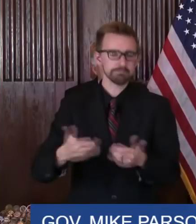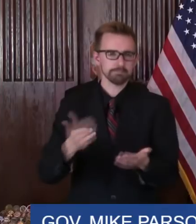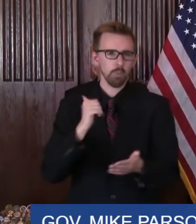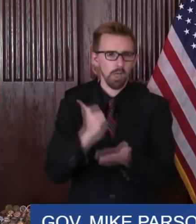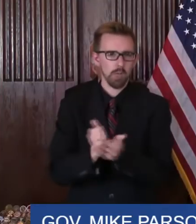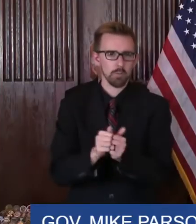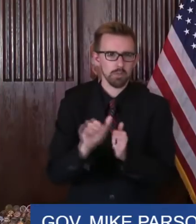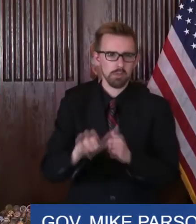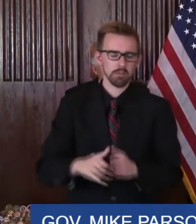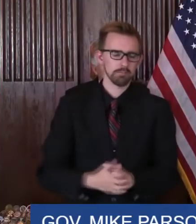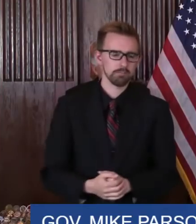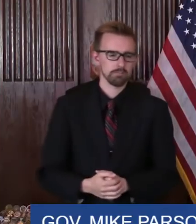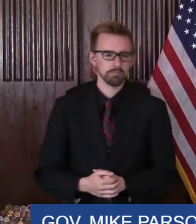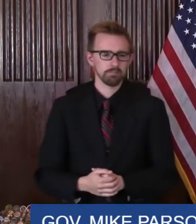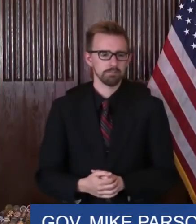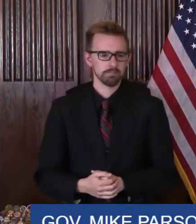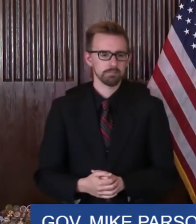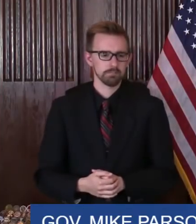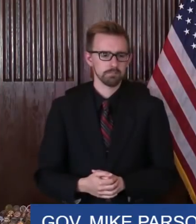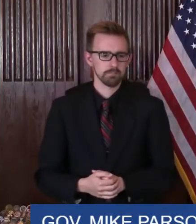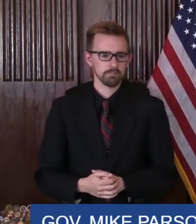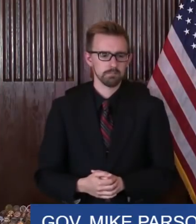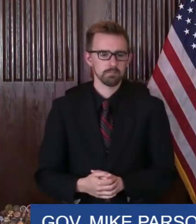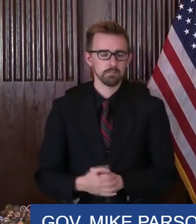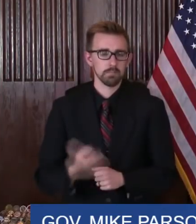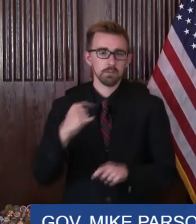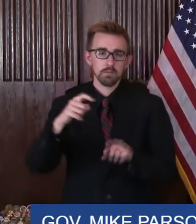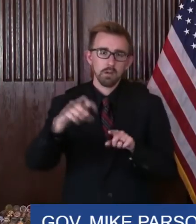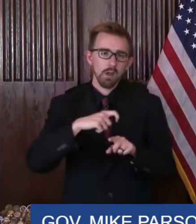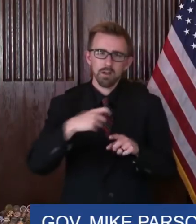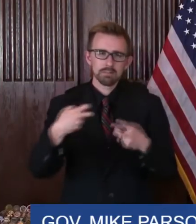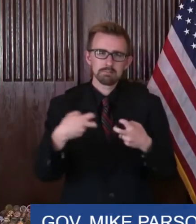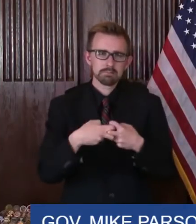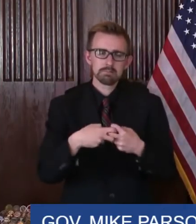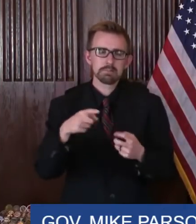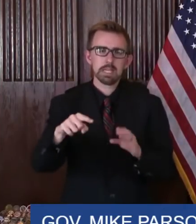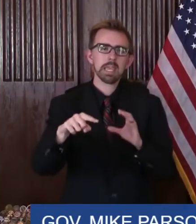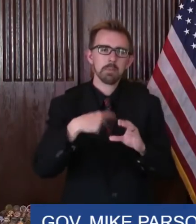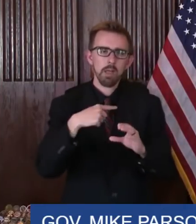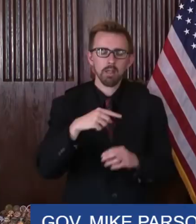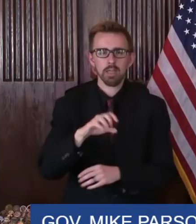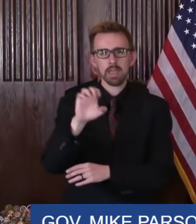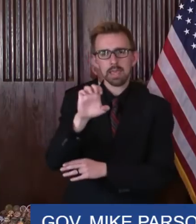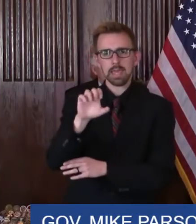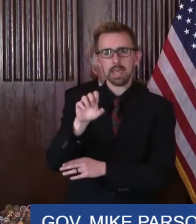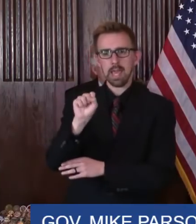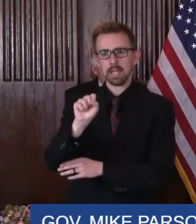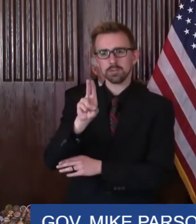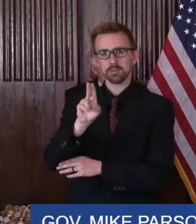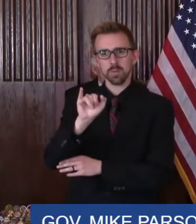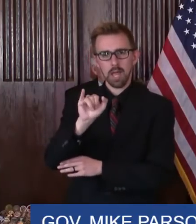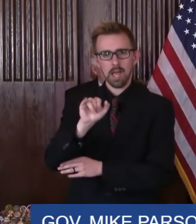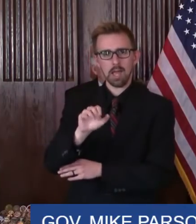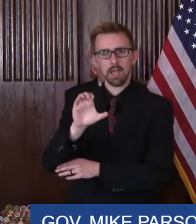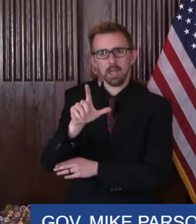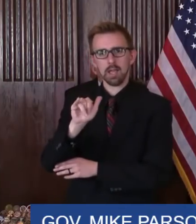and you're unable to reach us on the phone lines, please make sure to send us an email at